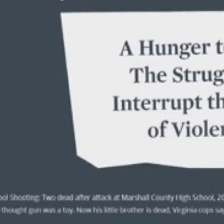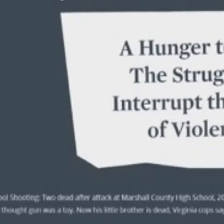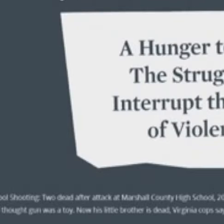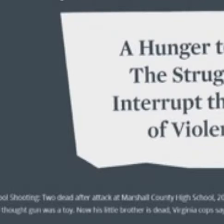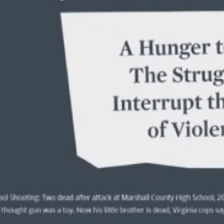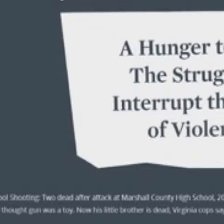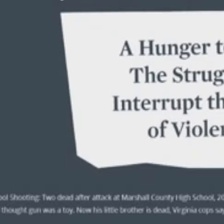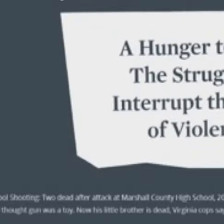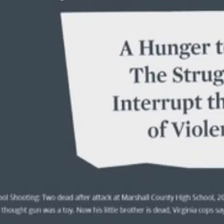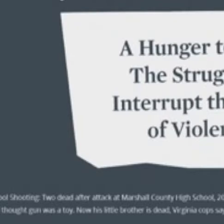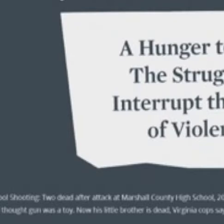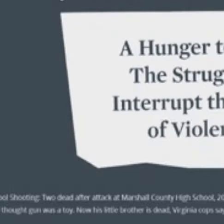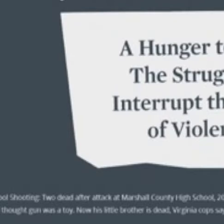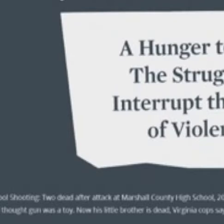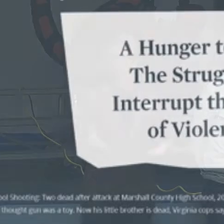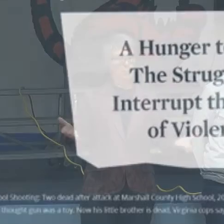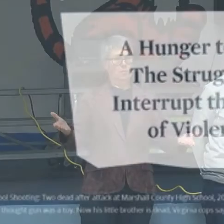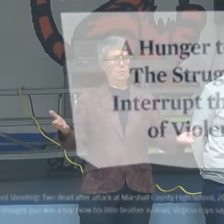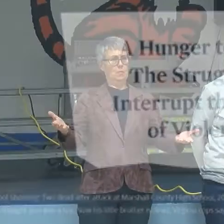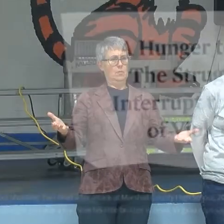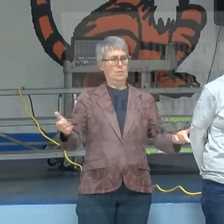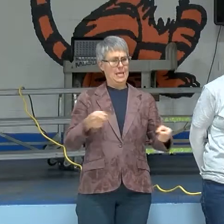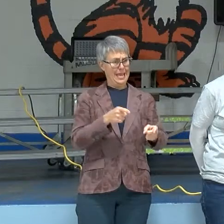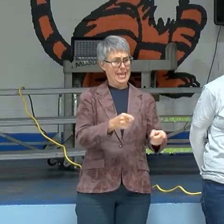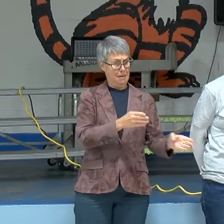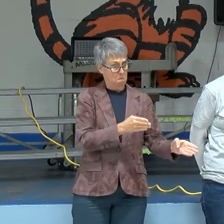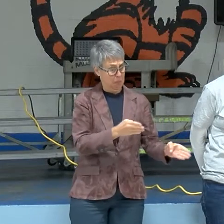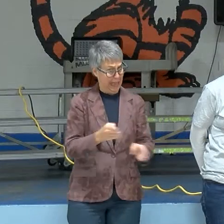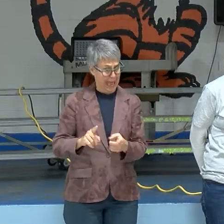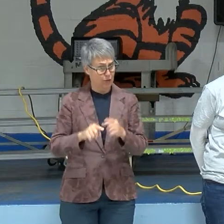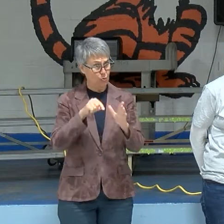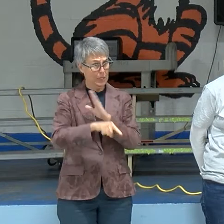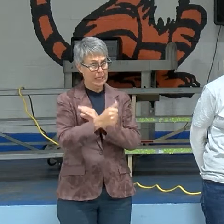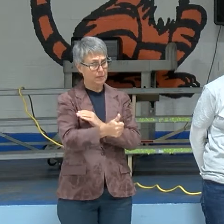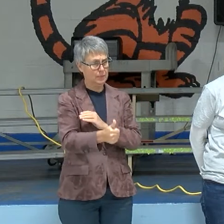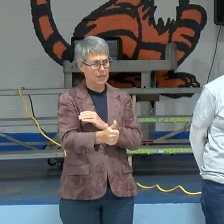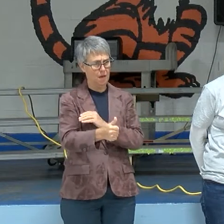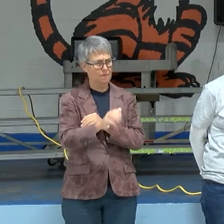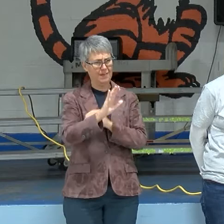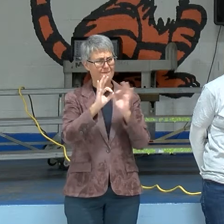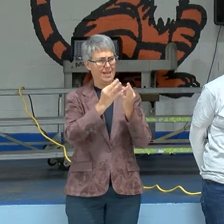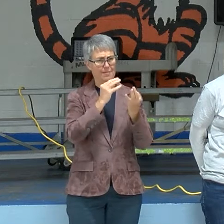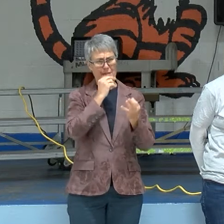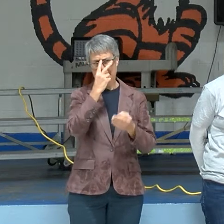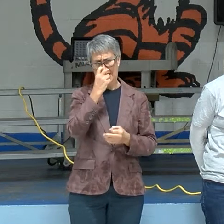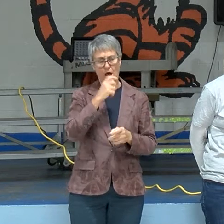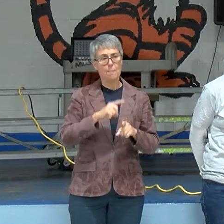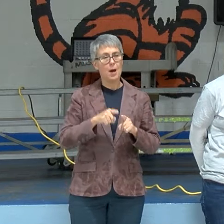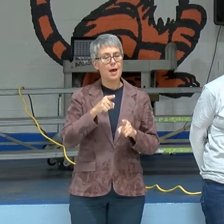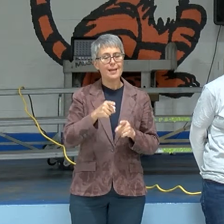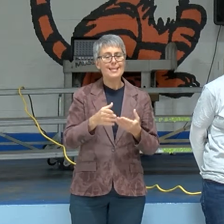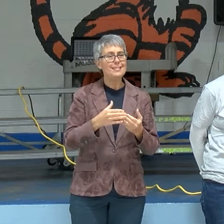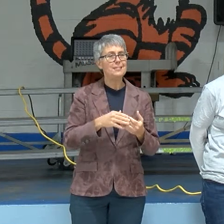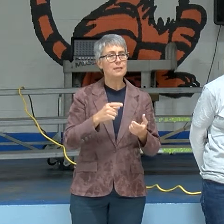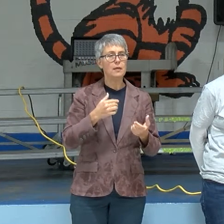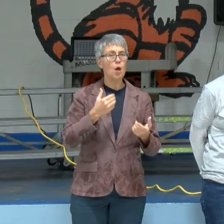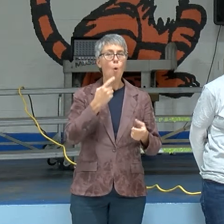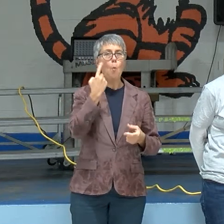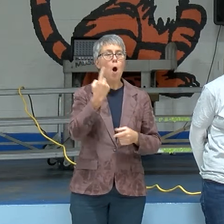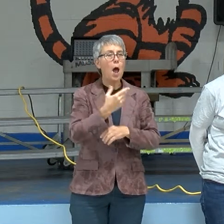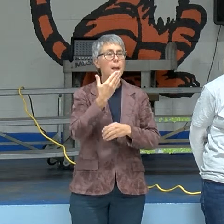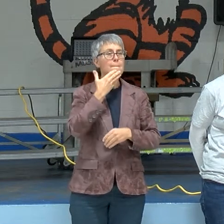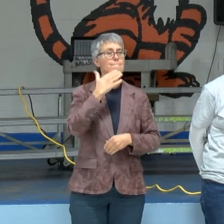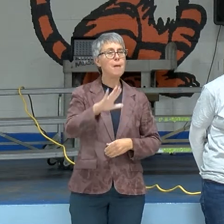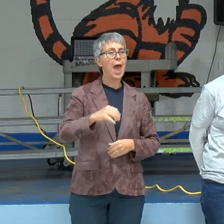knew him to be a happy child, and they don't believe that he planned to die that day. But with easy access to a loaded gun, Mikey made